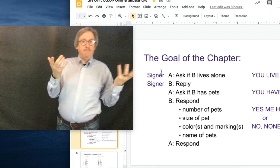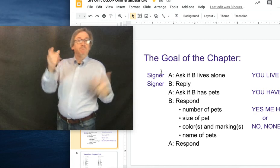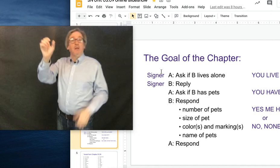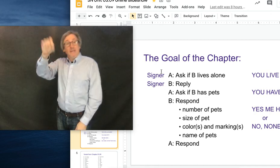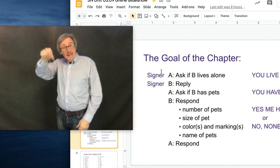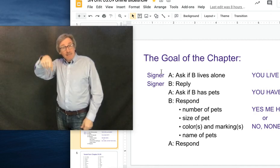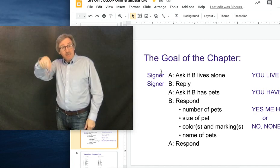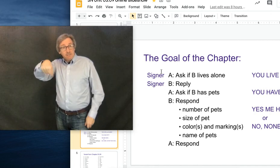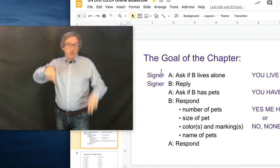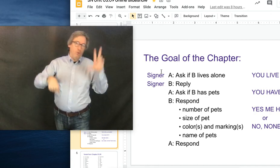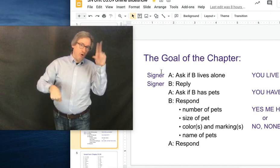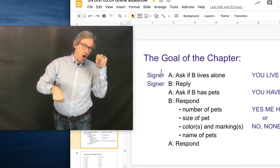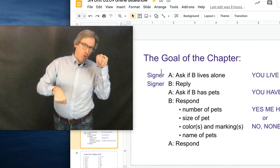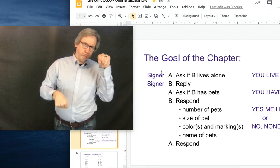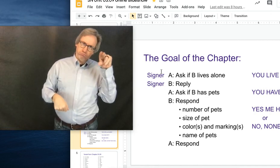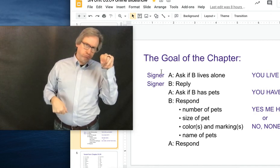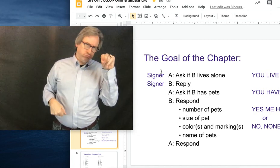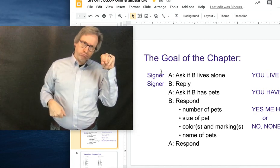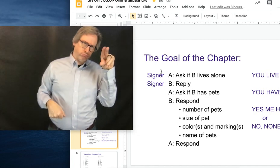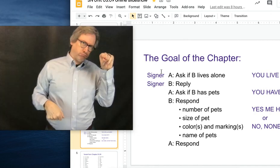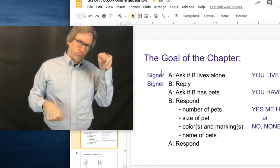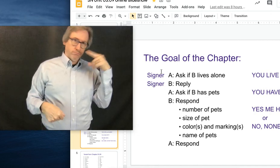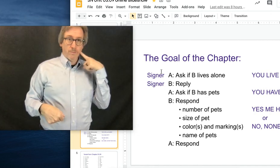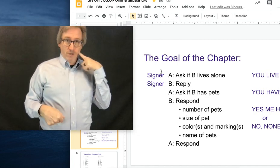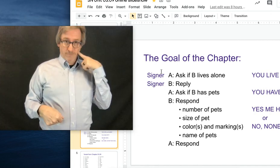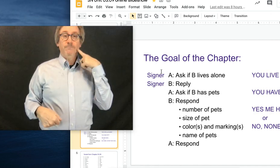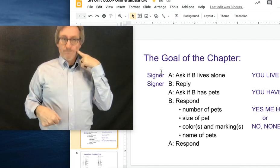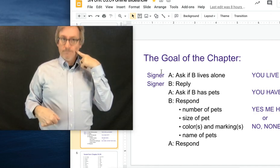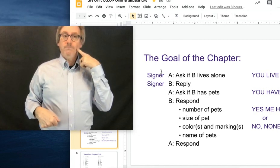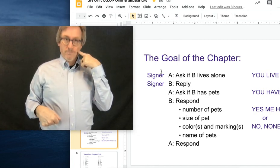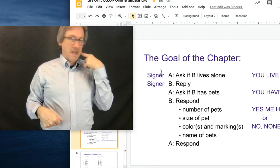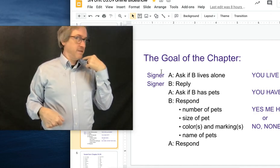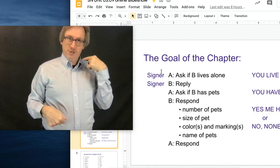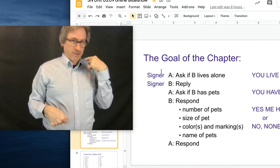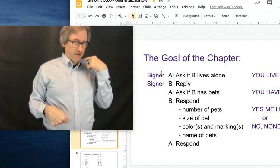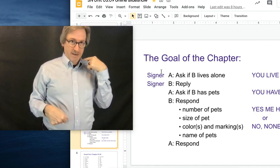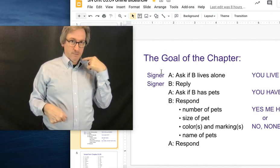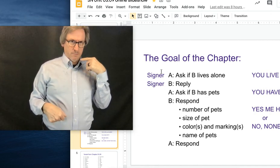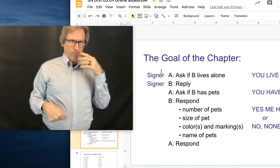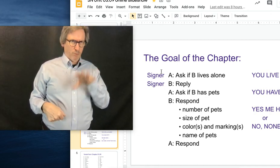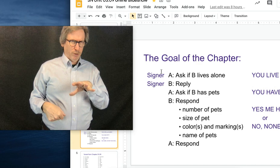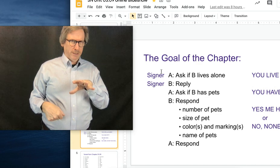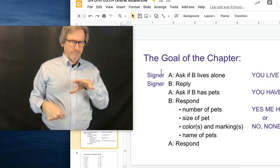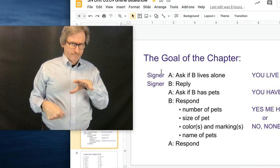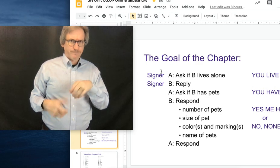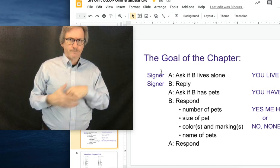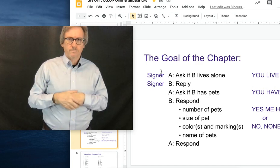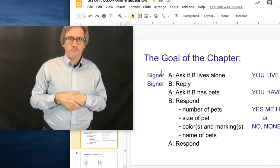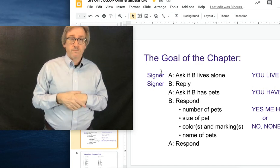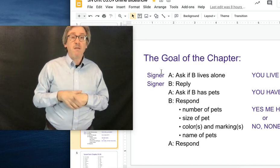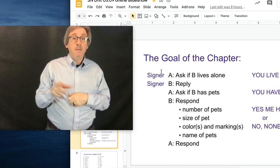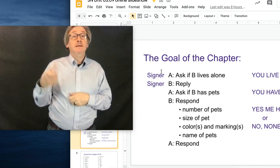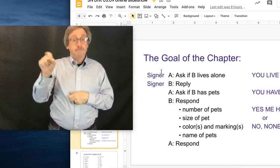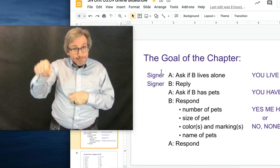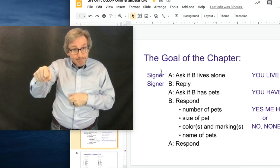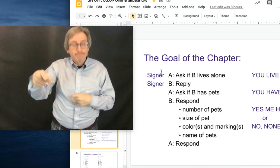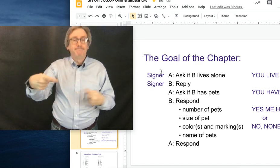And then yes or no. Remember to nod and shake your head appropriately.